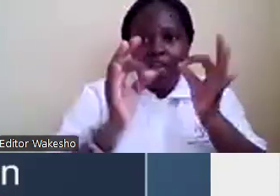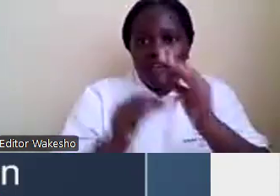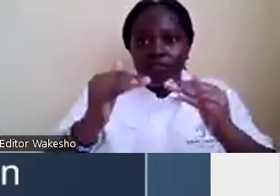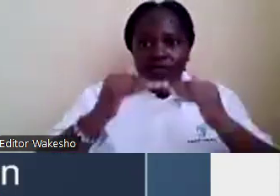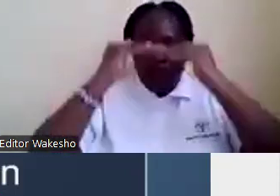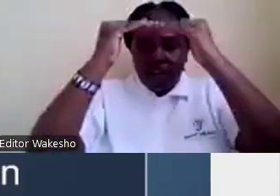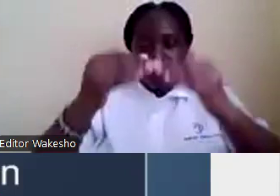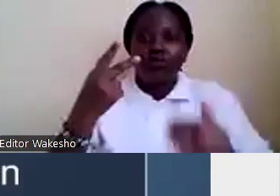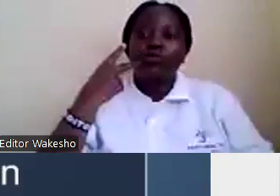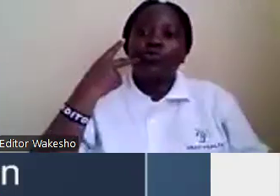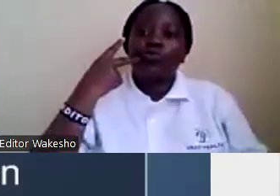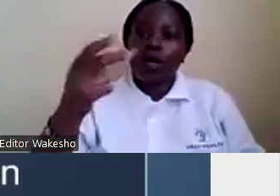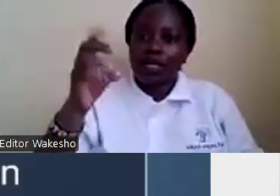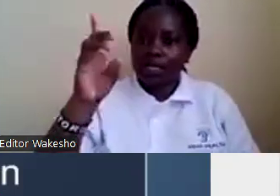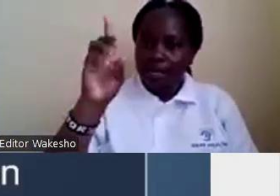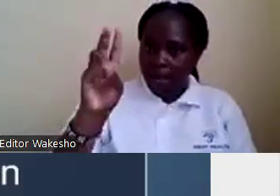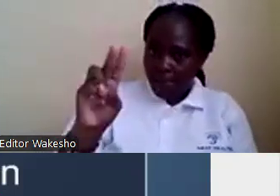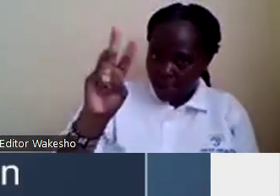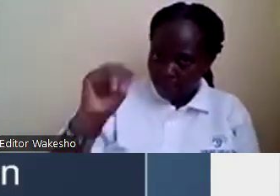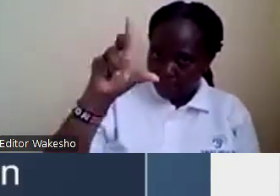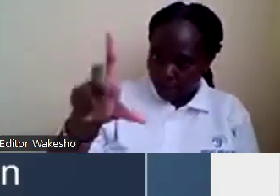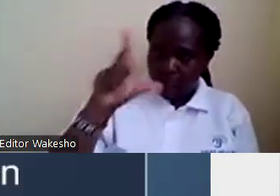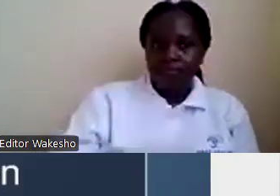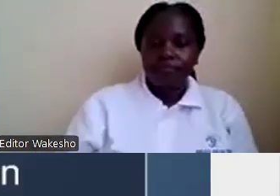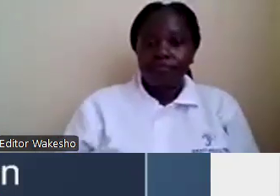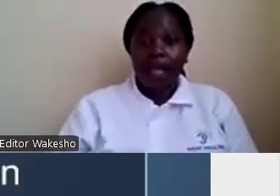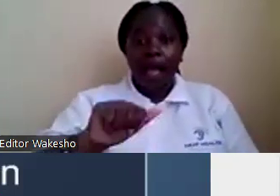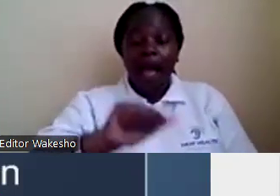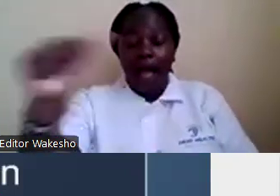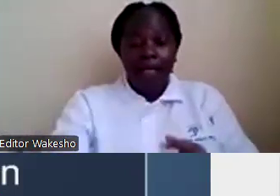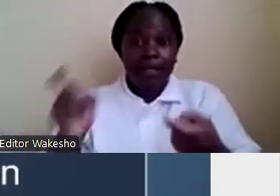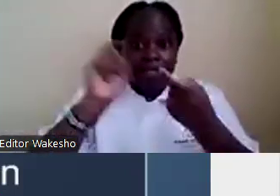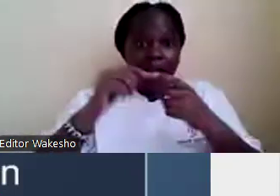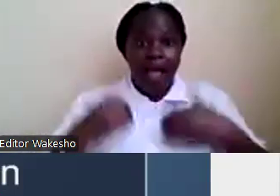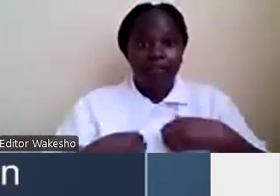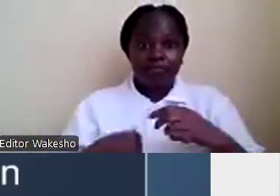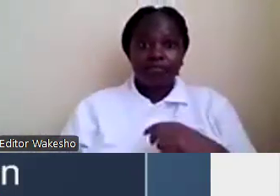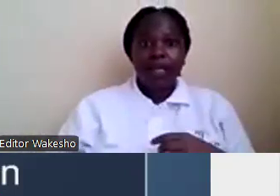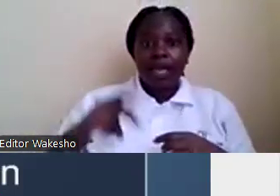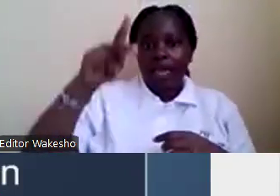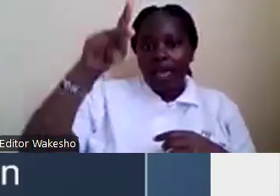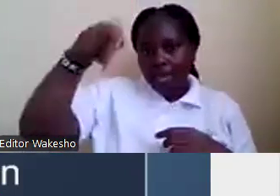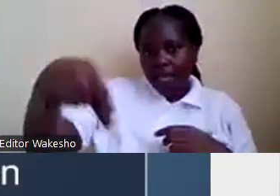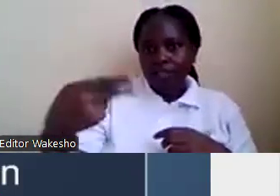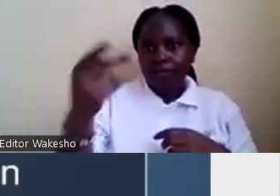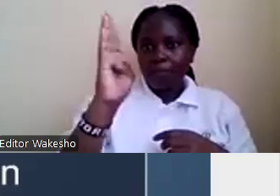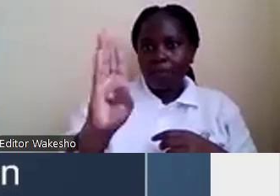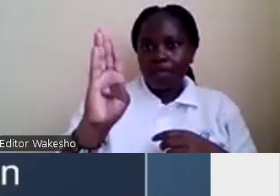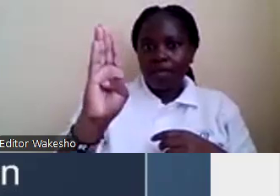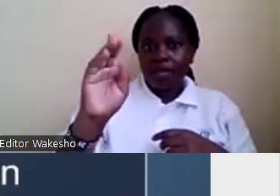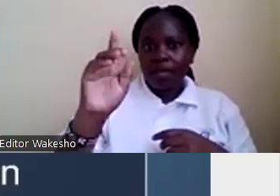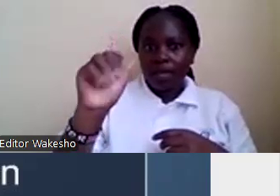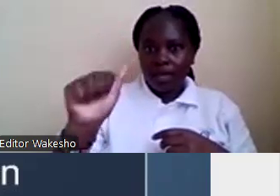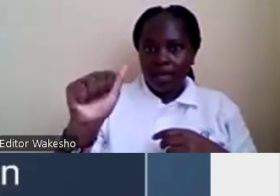milligrams per deciliter or higher. There's one more test called the HbA1c. Okay, maybe you don't need to know too